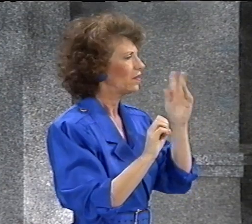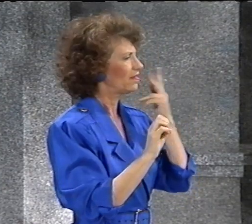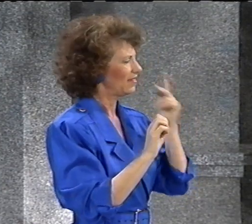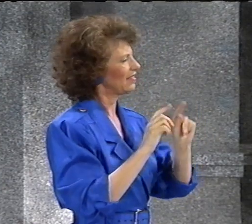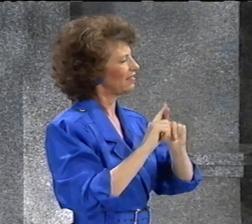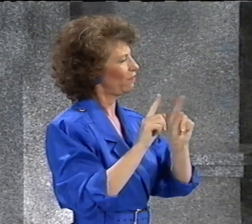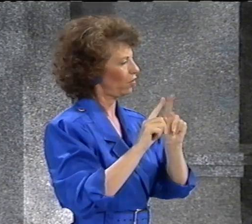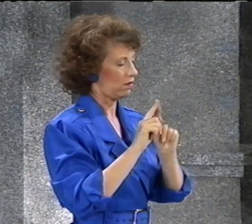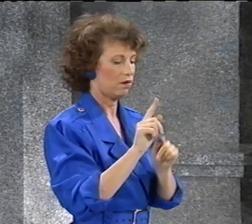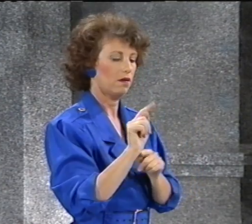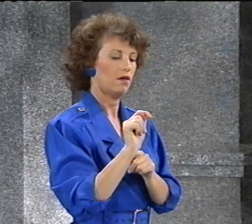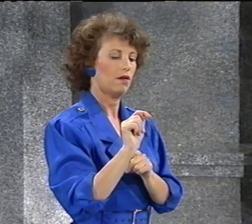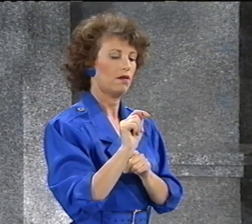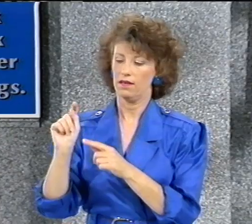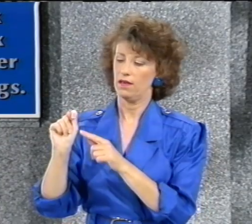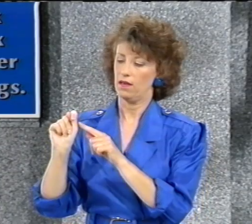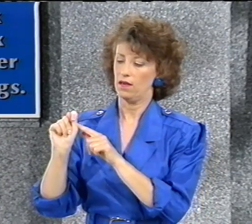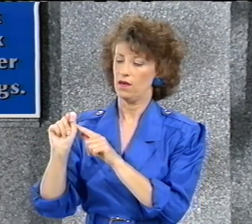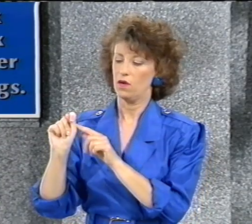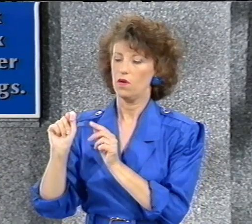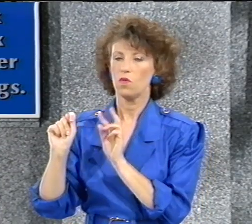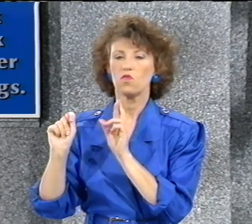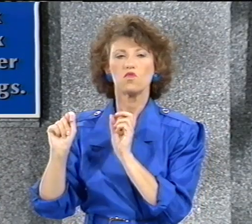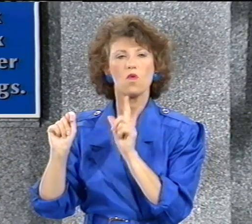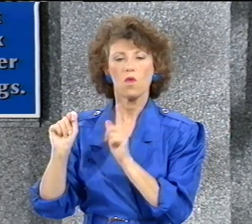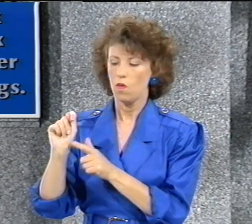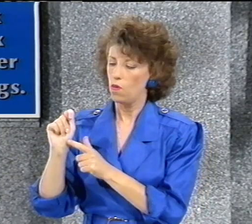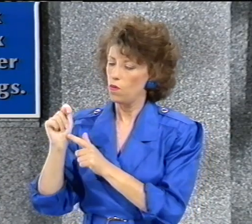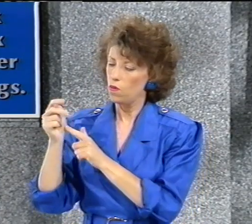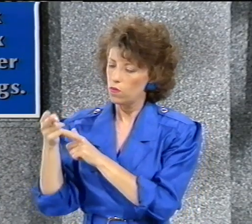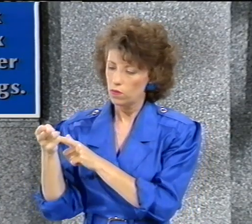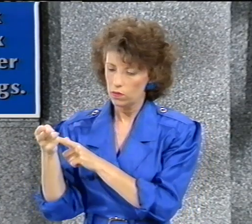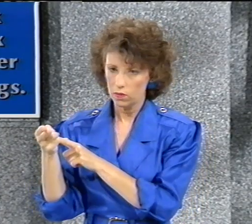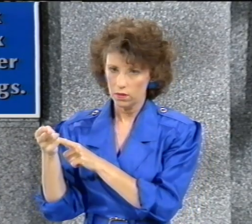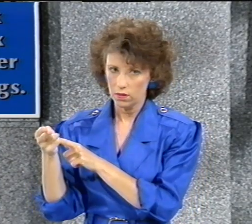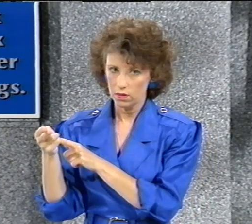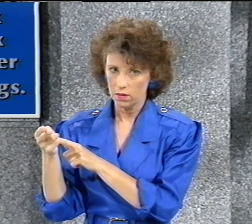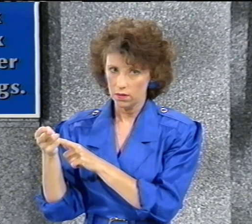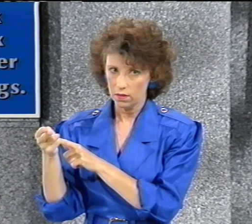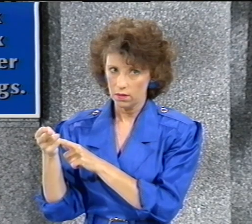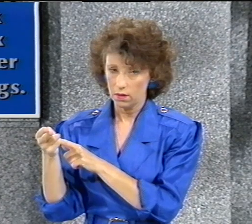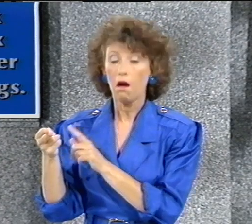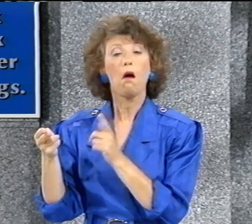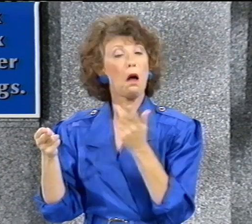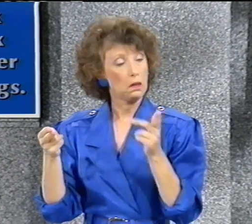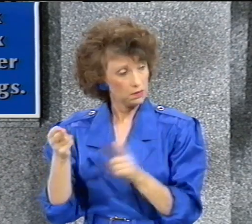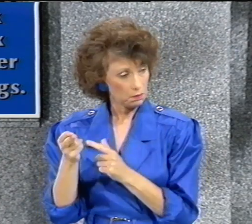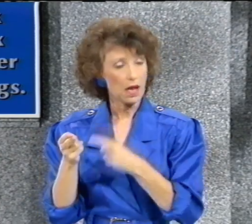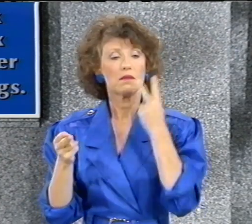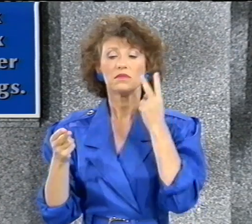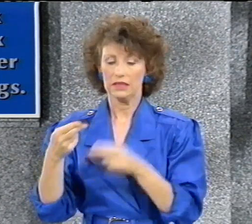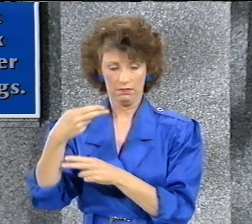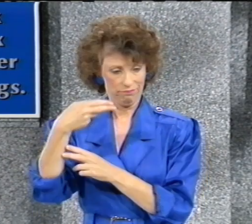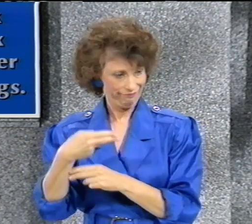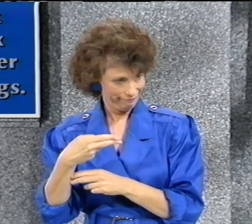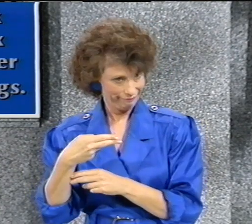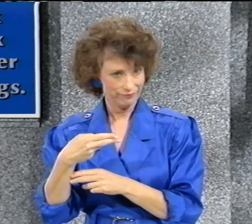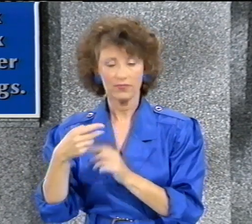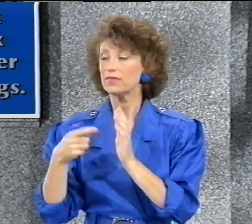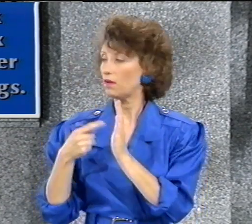You'll see some variation, but be sure that you roll from the T to the H. Sometimes you'll see the H